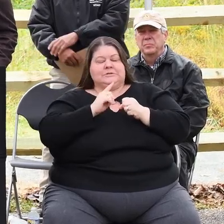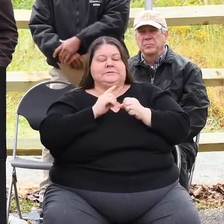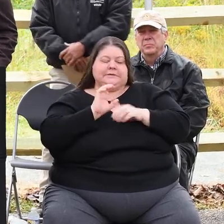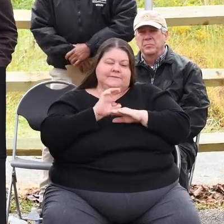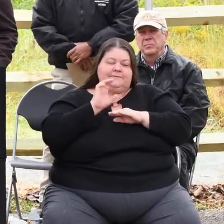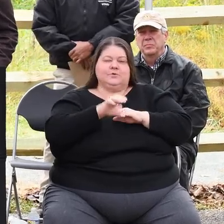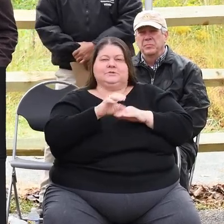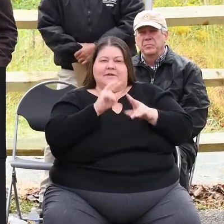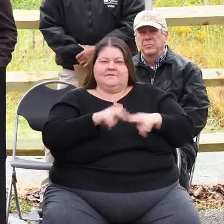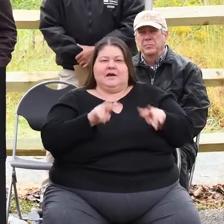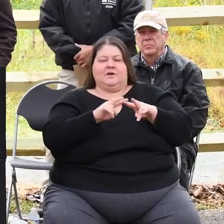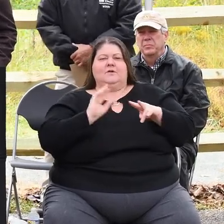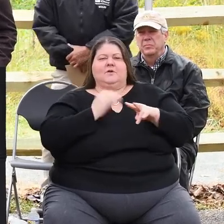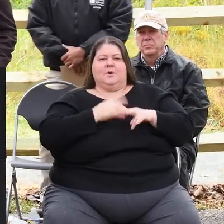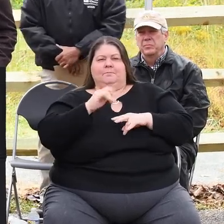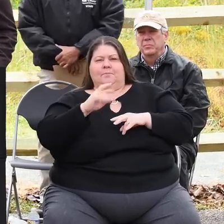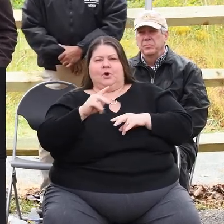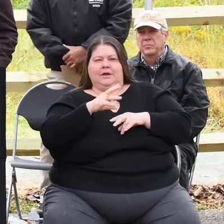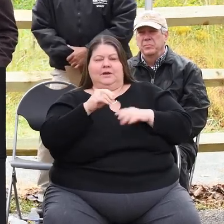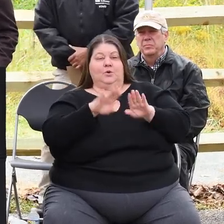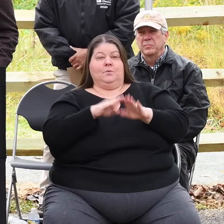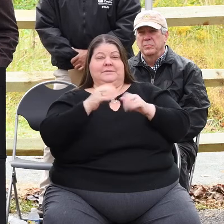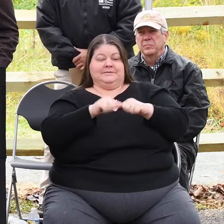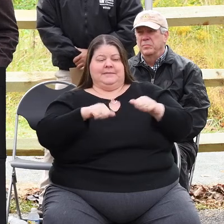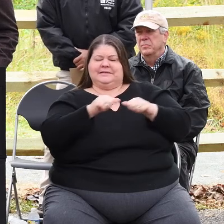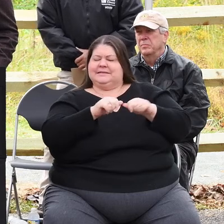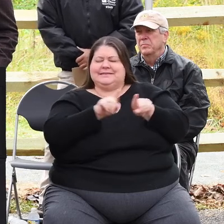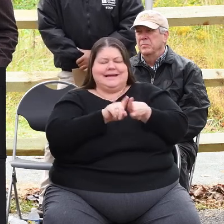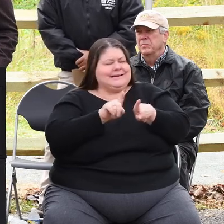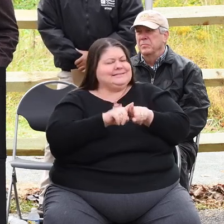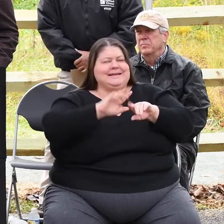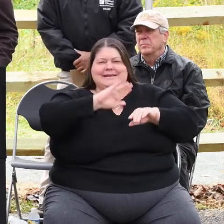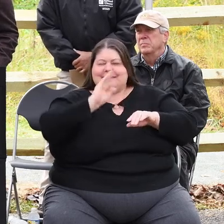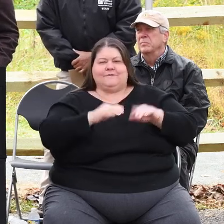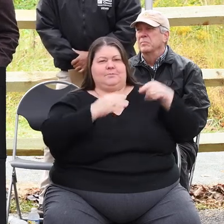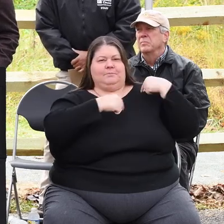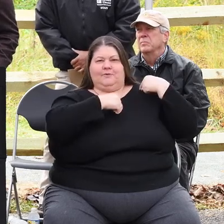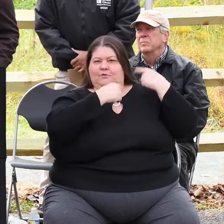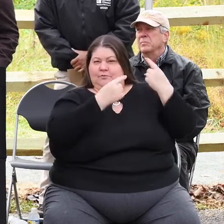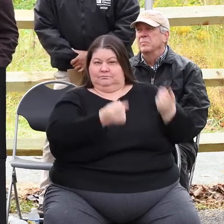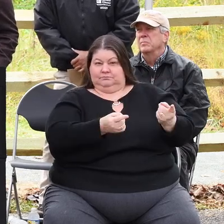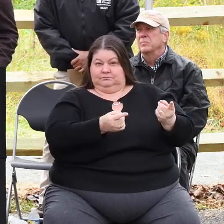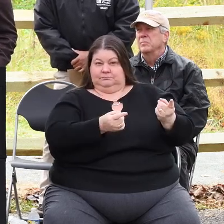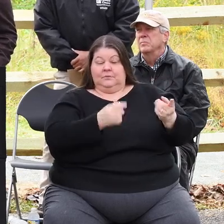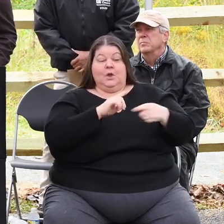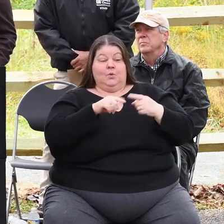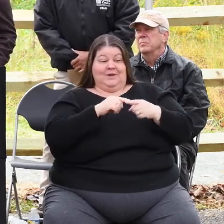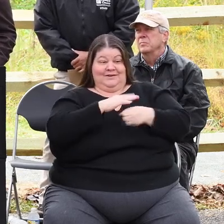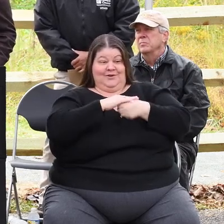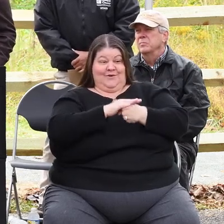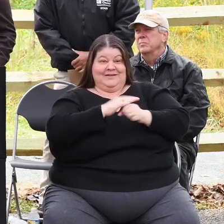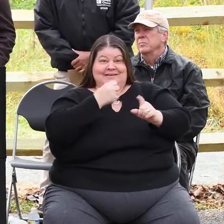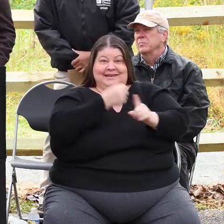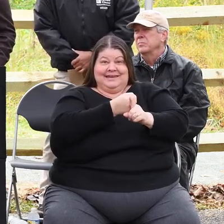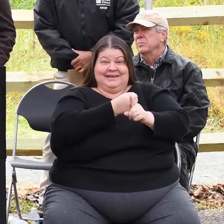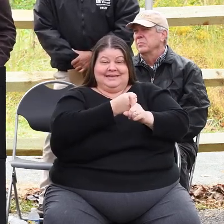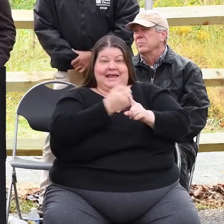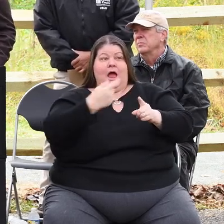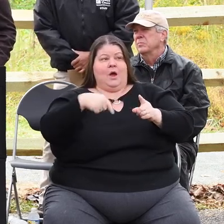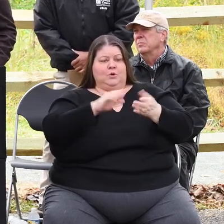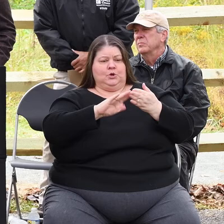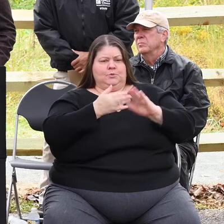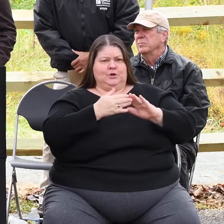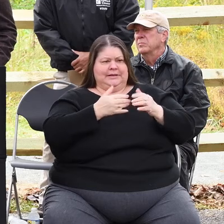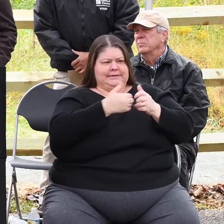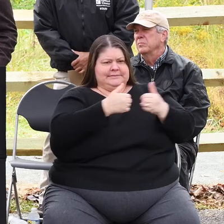open spaces like never before. When the pandemic hit and our community practiced physical